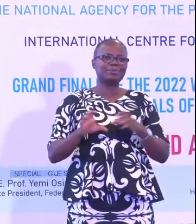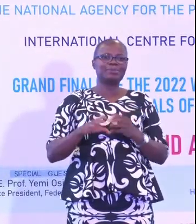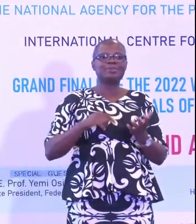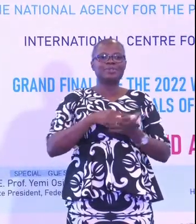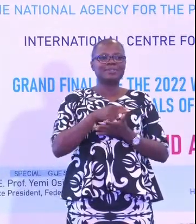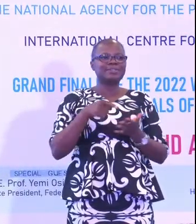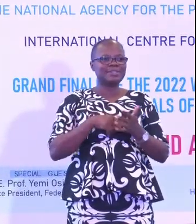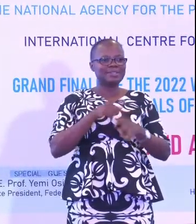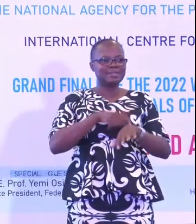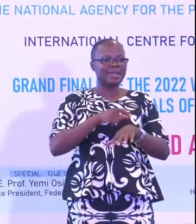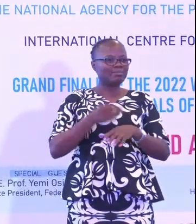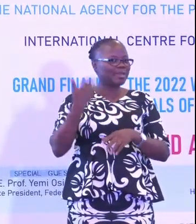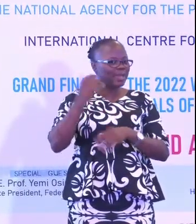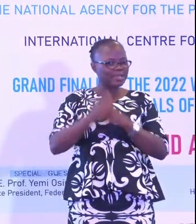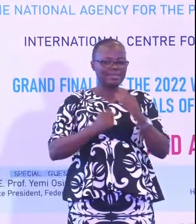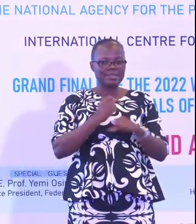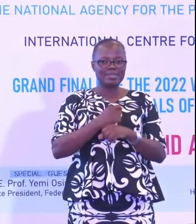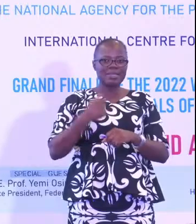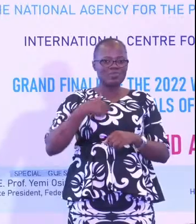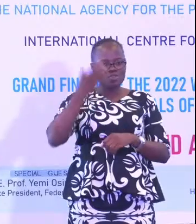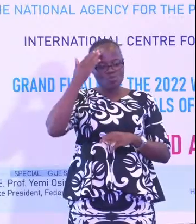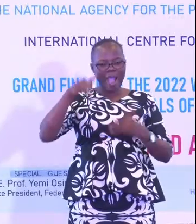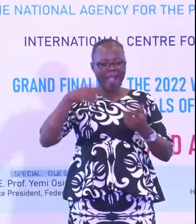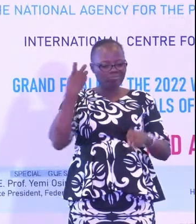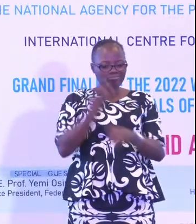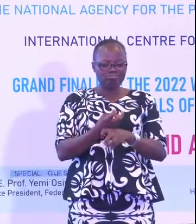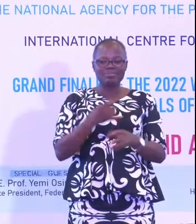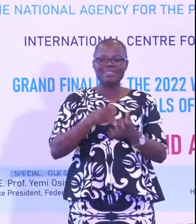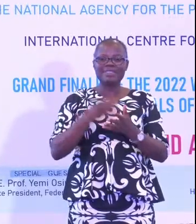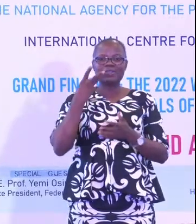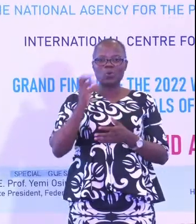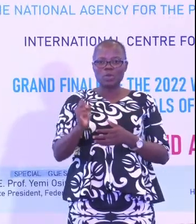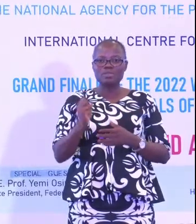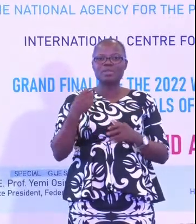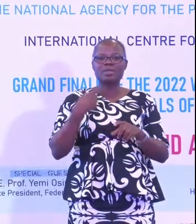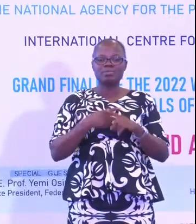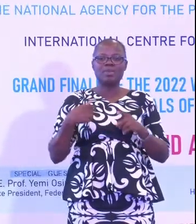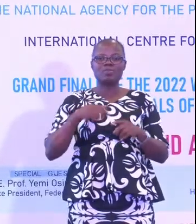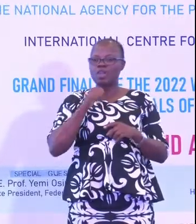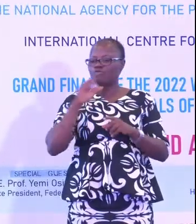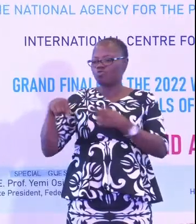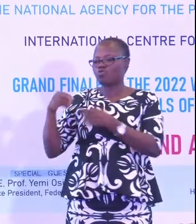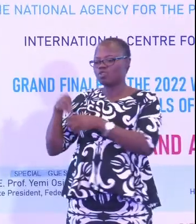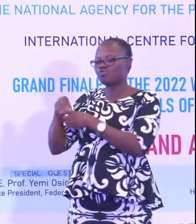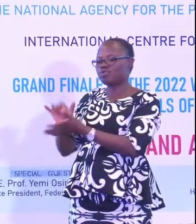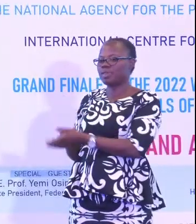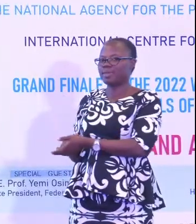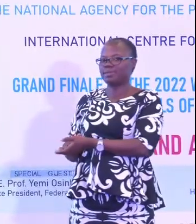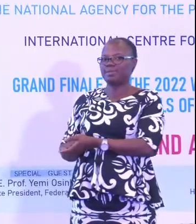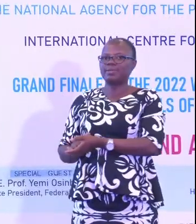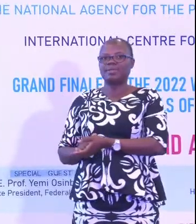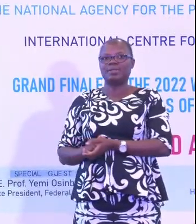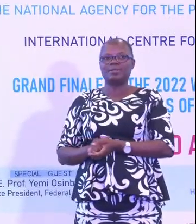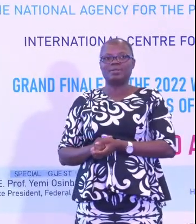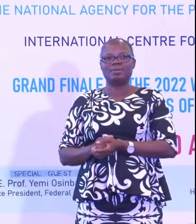This time last year, we knew how tough it was, but we'll not go into that today.